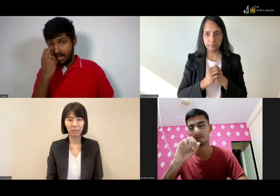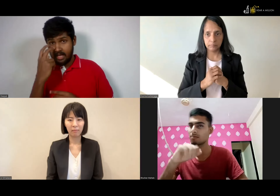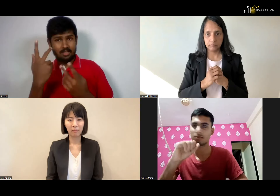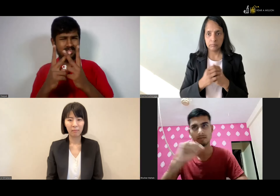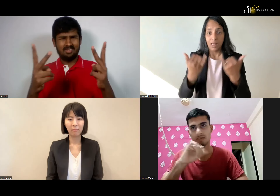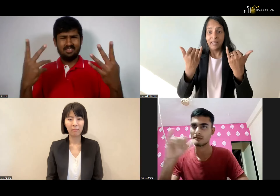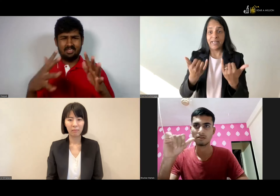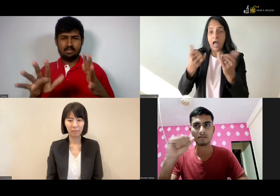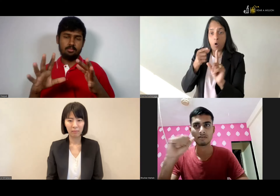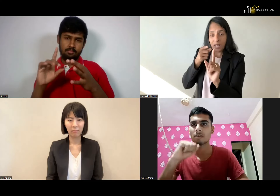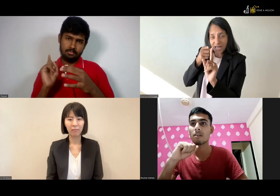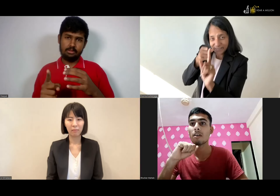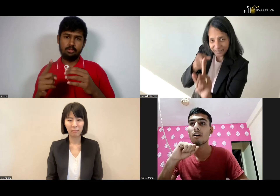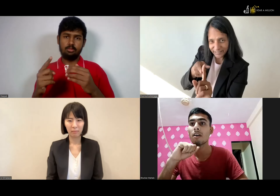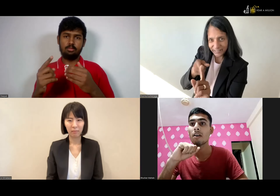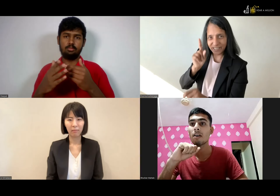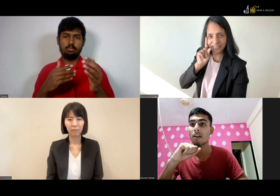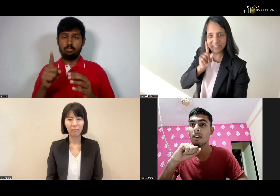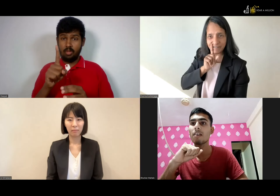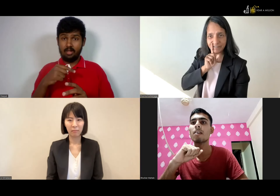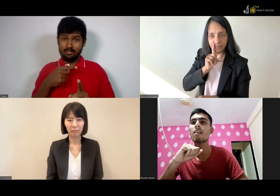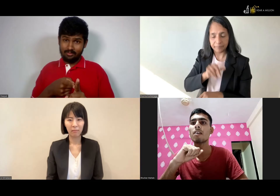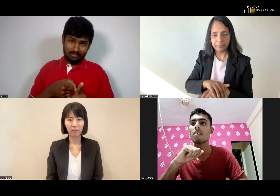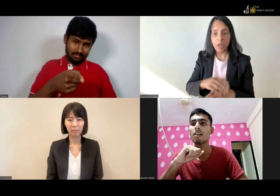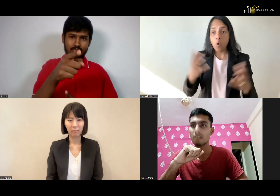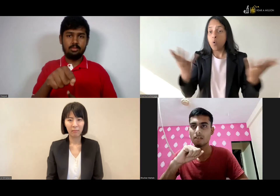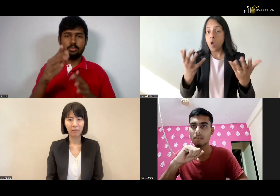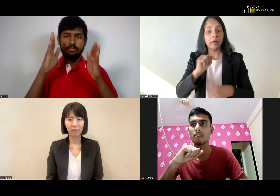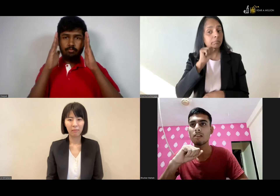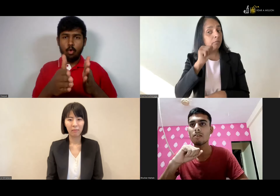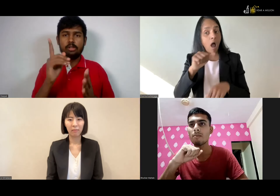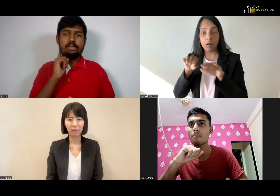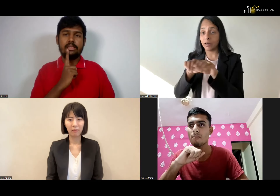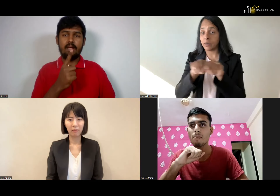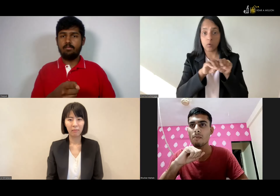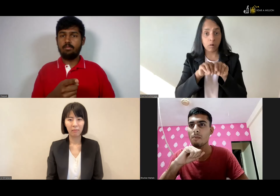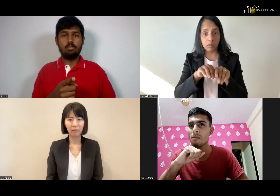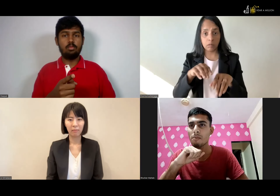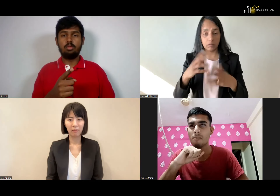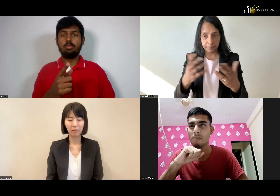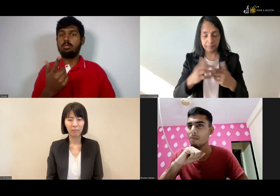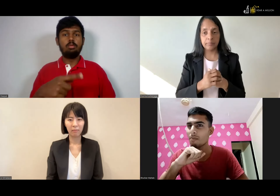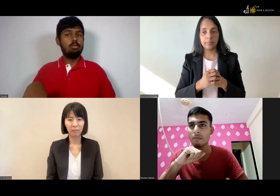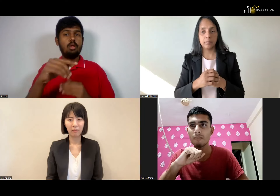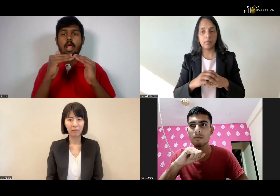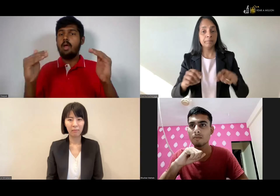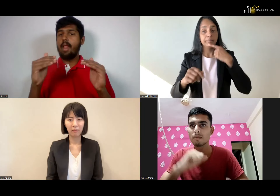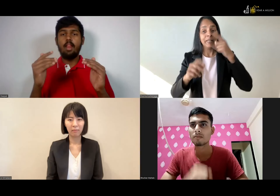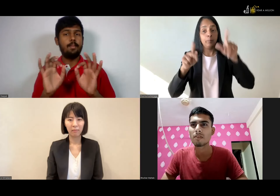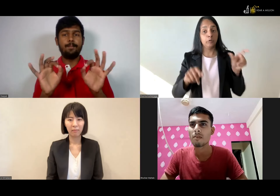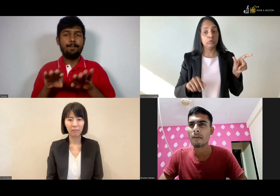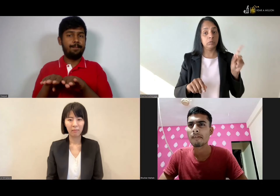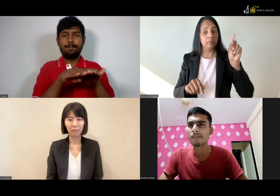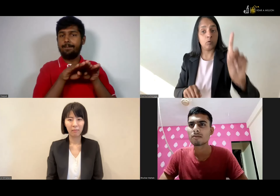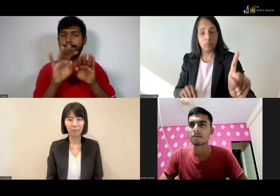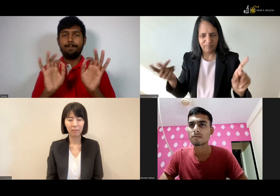access, whether it's a hearing person, whether it's a deaf person or the other person with disabilities. But we are focusing on the